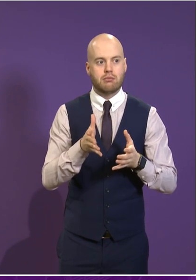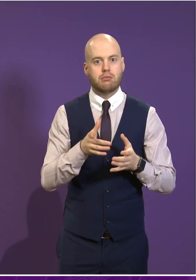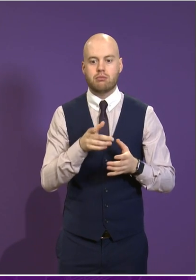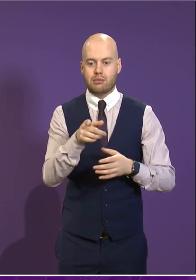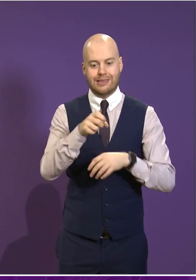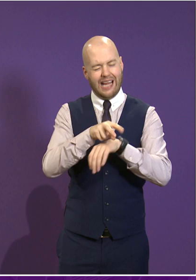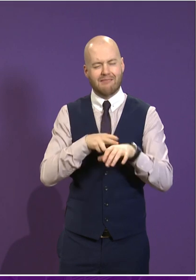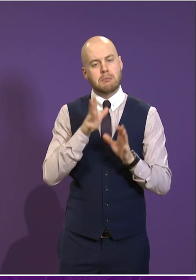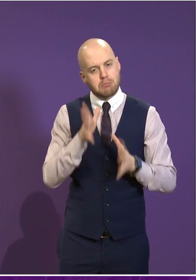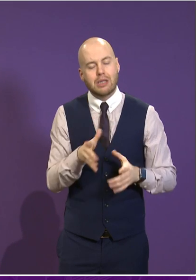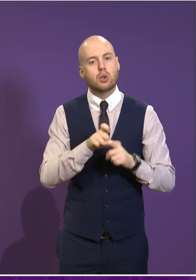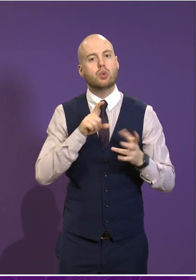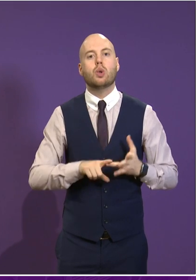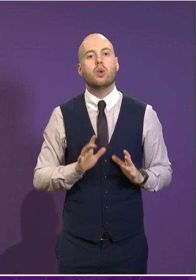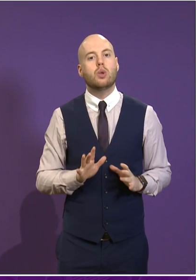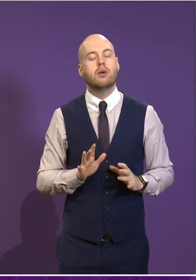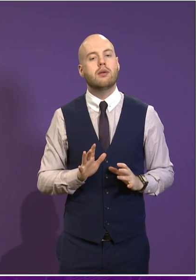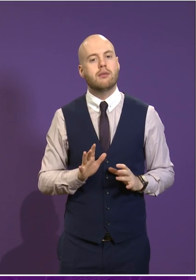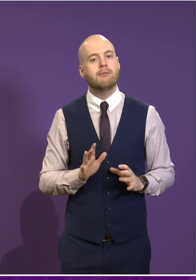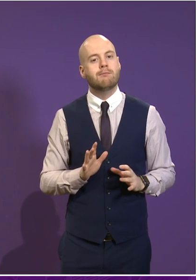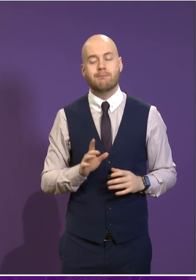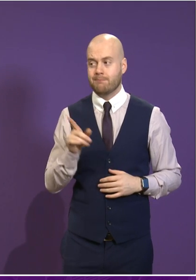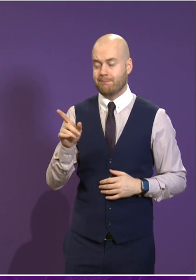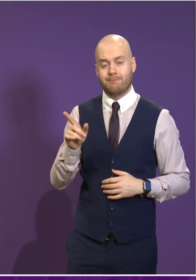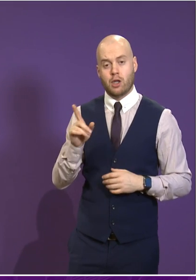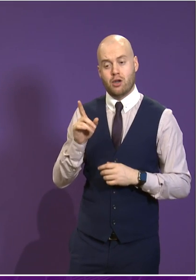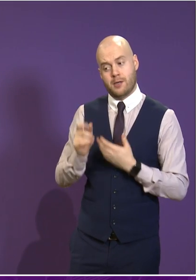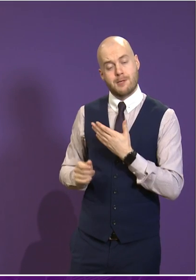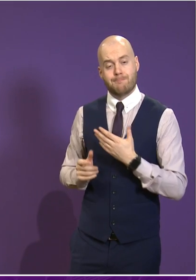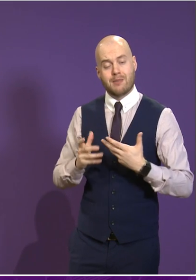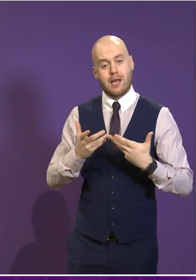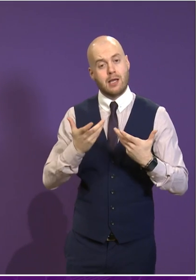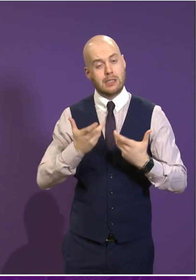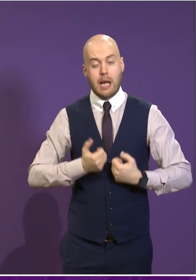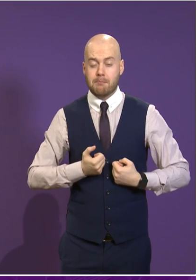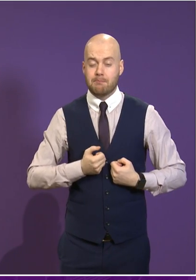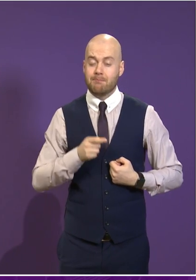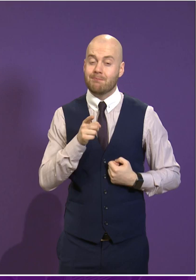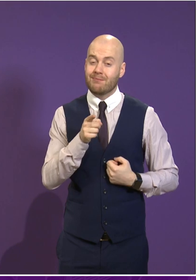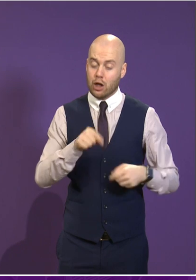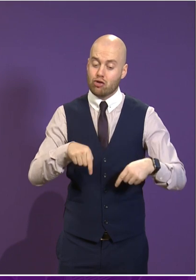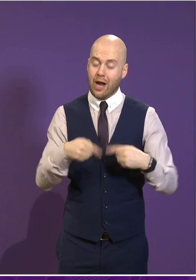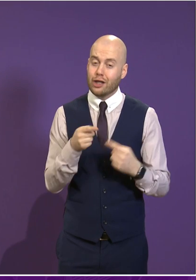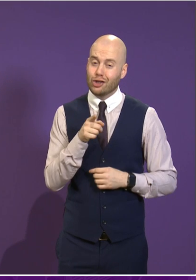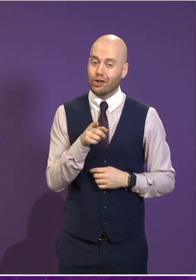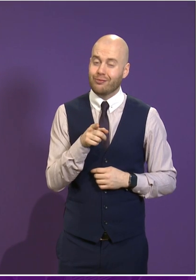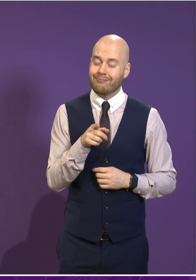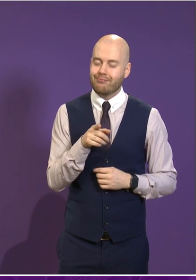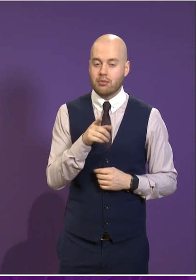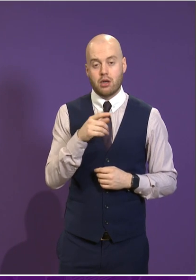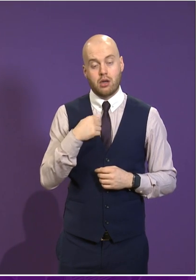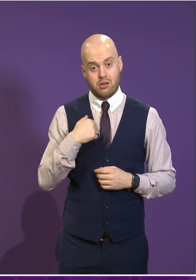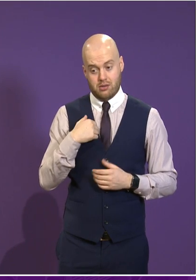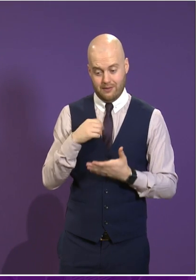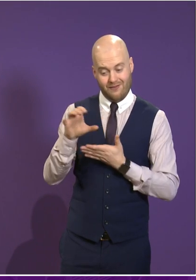And I accept that would be a useful way forward. The challenge for the Funding Council is we have outcome agreements which we try and